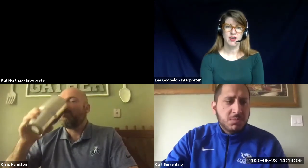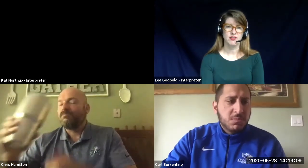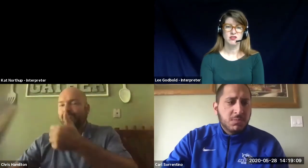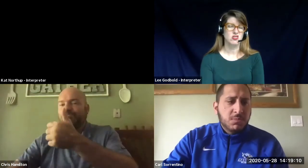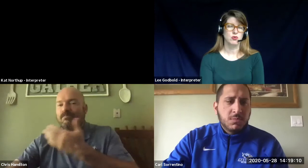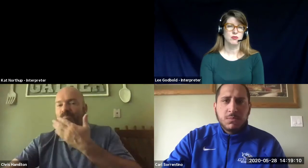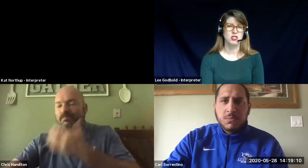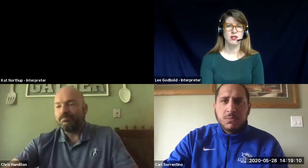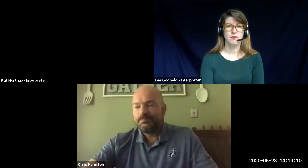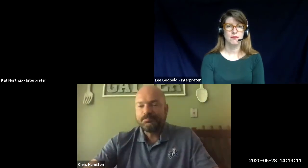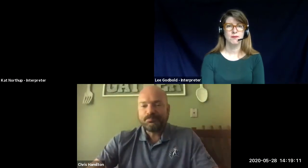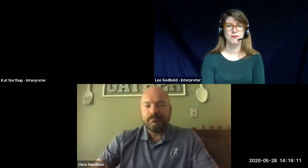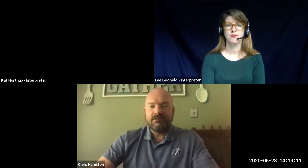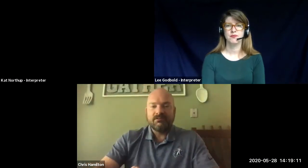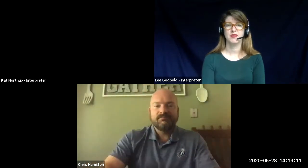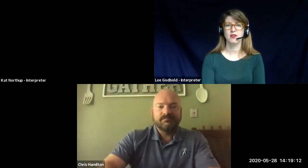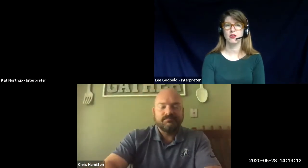have it, so I just wanted to mention that. Thank you, Carl.